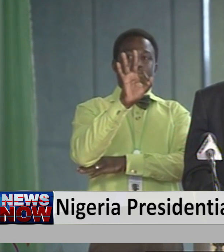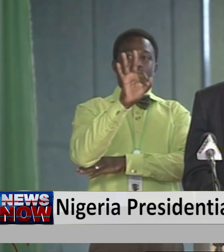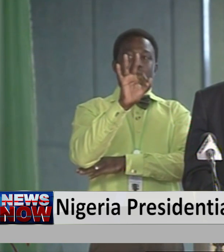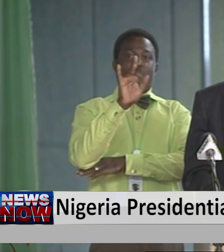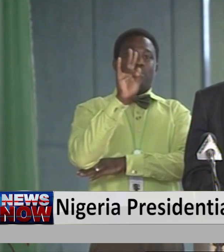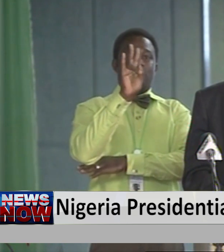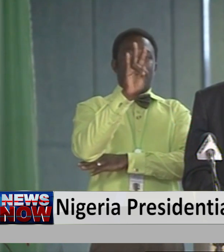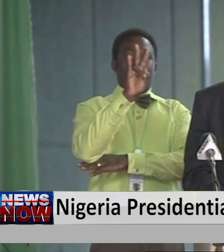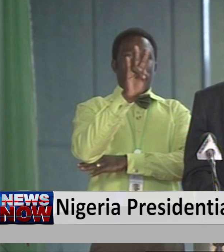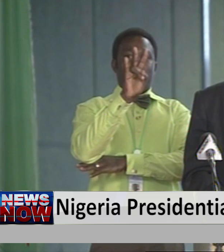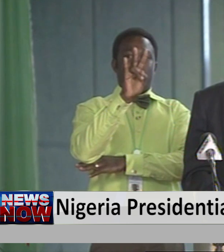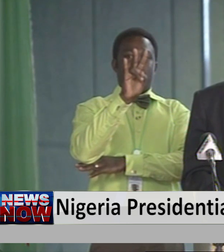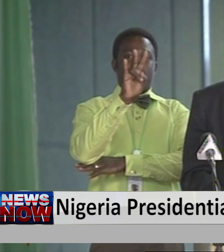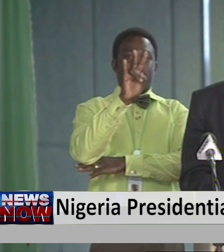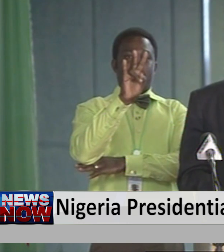597.